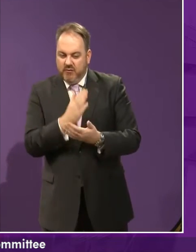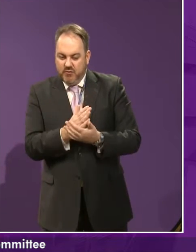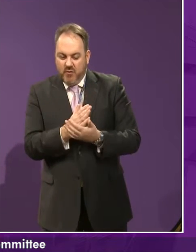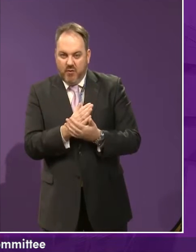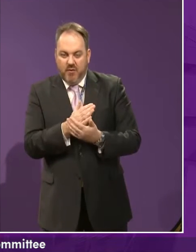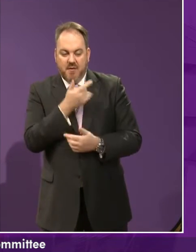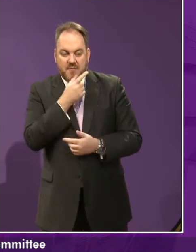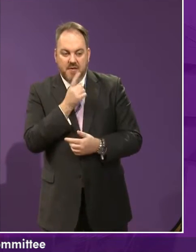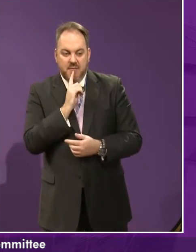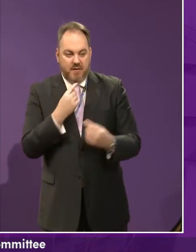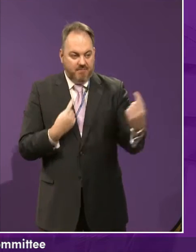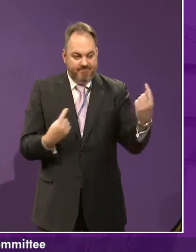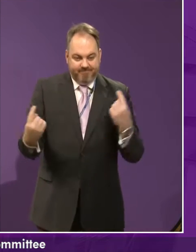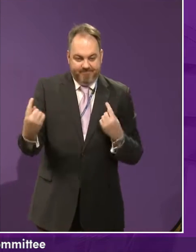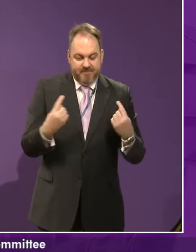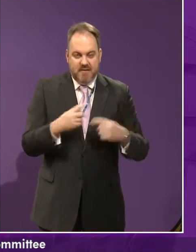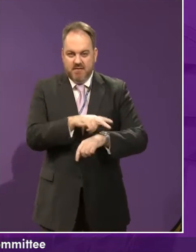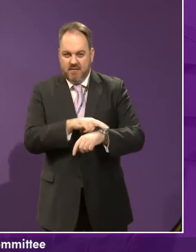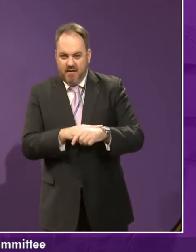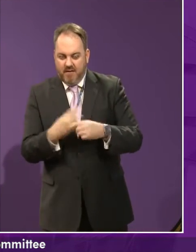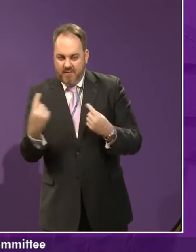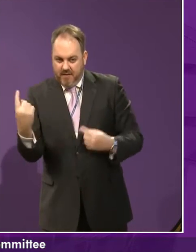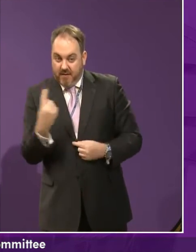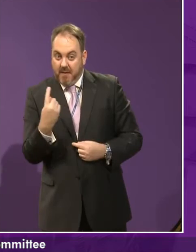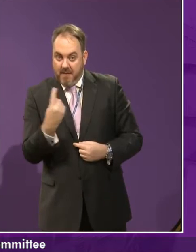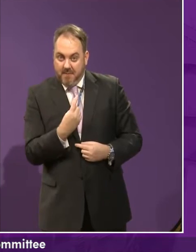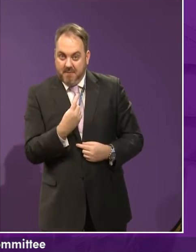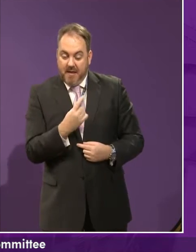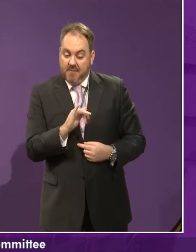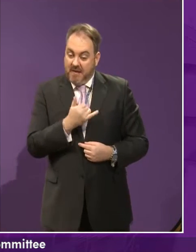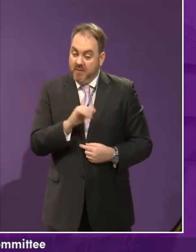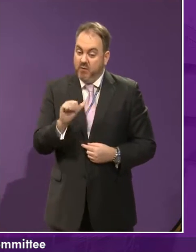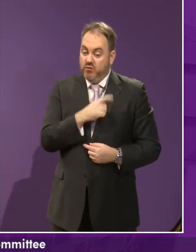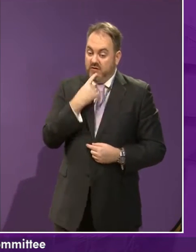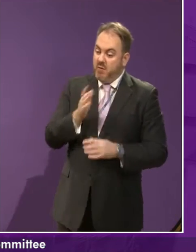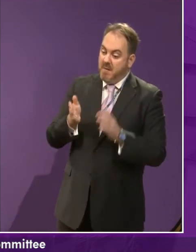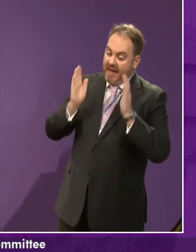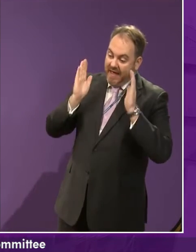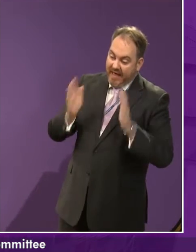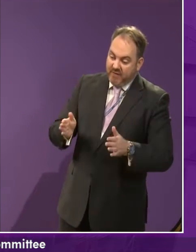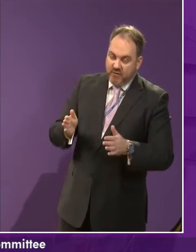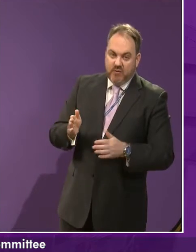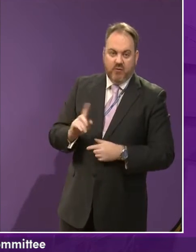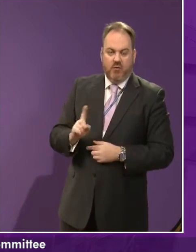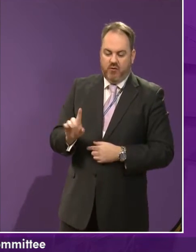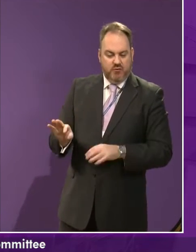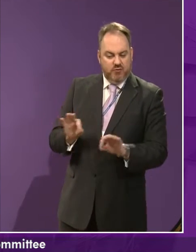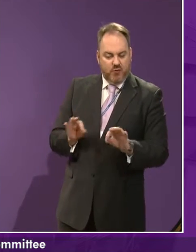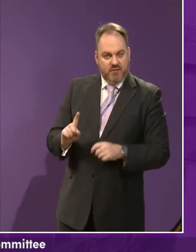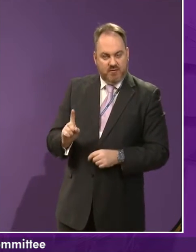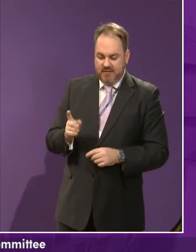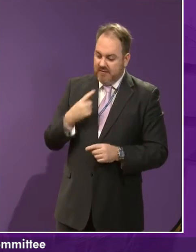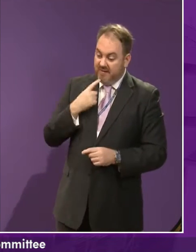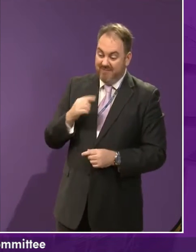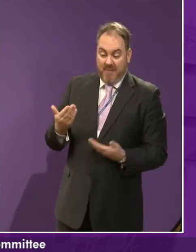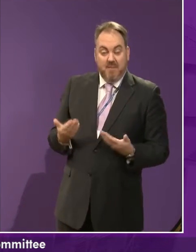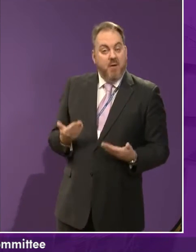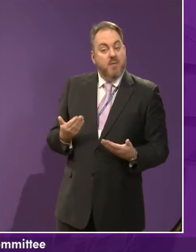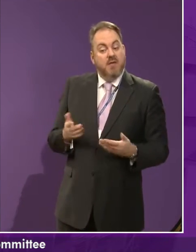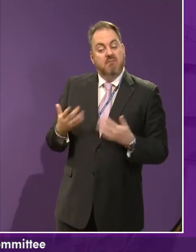has been at Edinburgh a bit of discussion about making that training mandatory. It currently is not